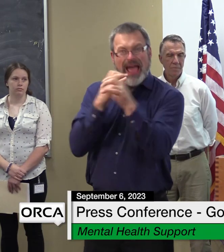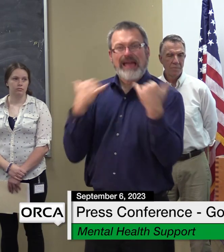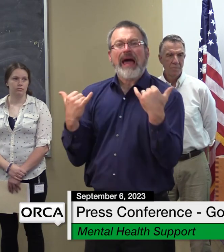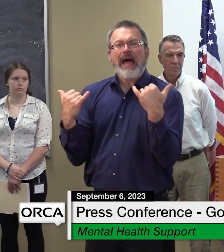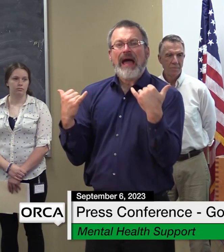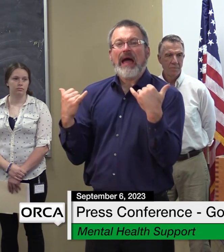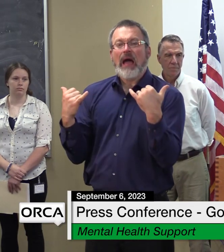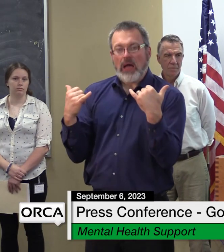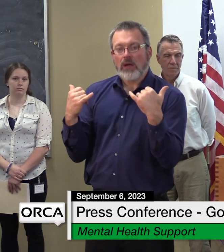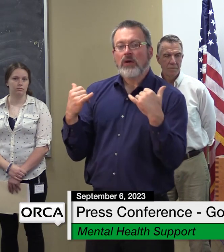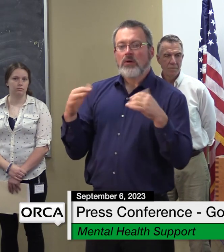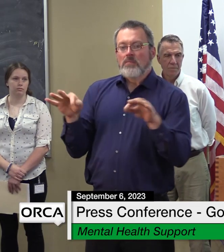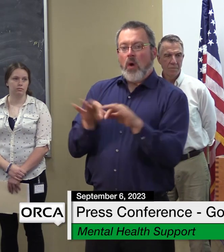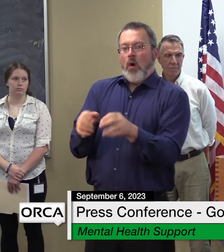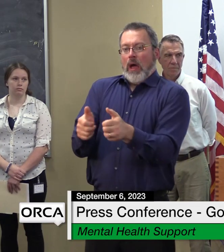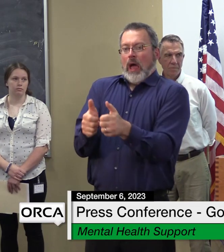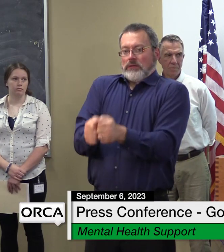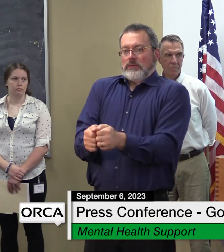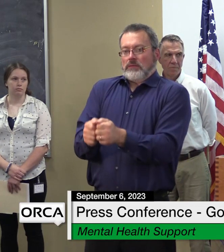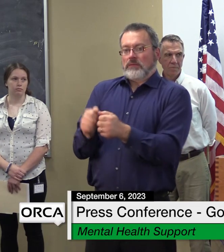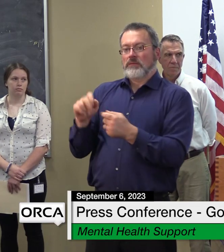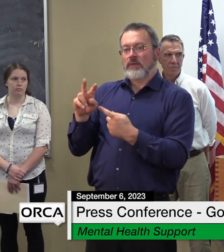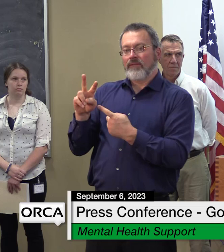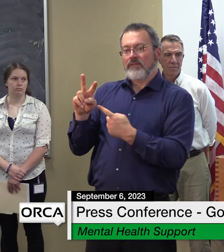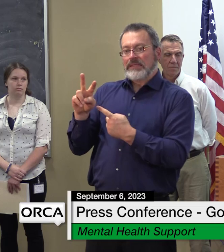can text the letters VT to